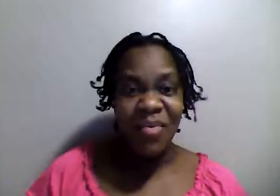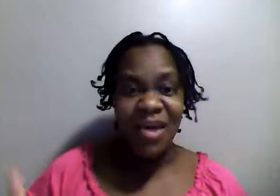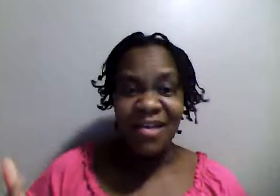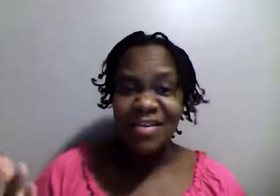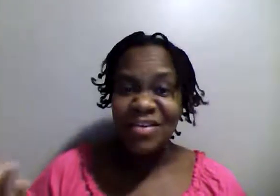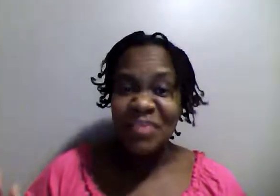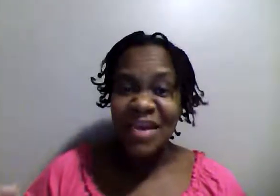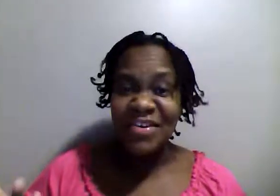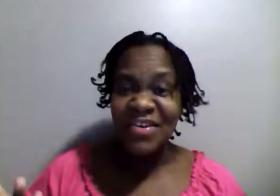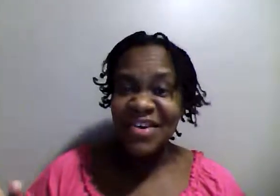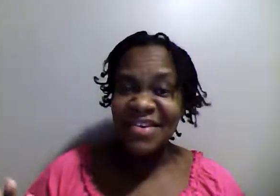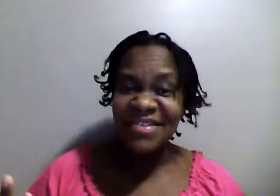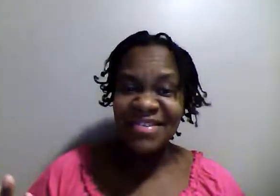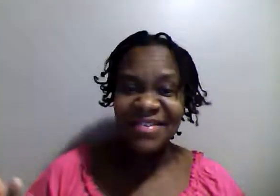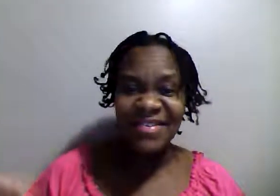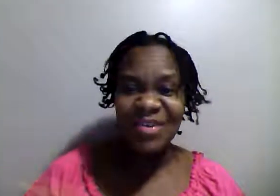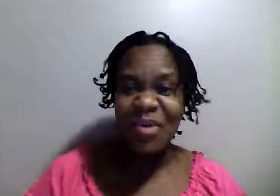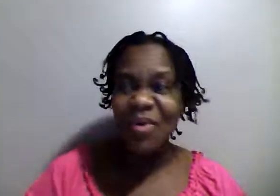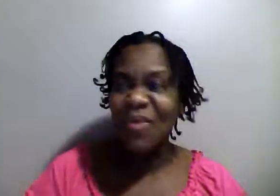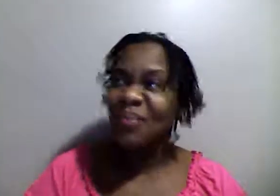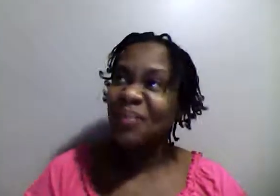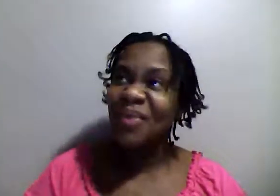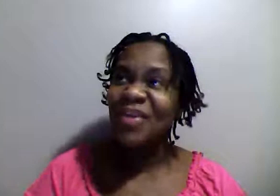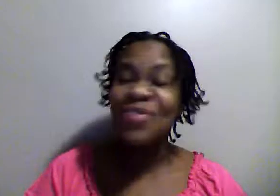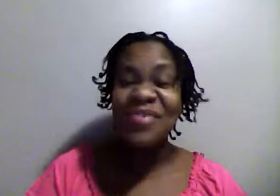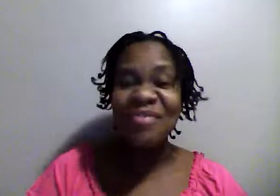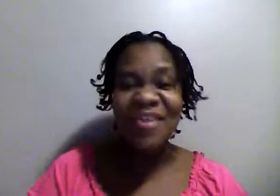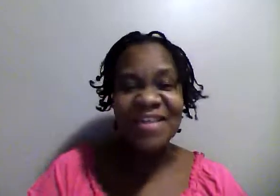Well, tomato is so universal.